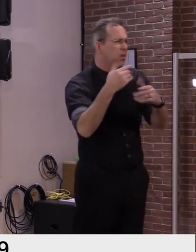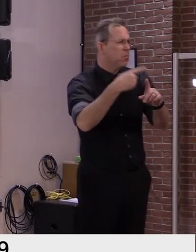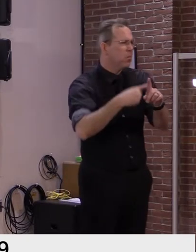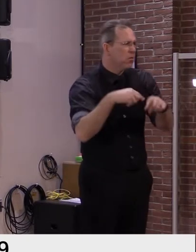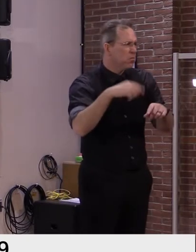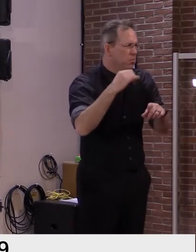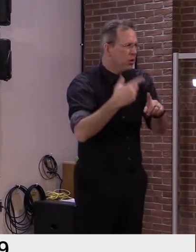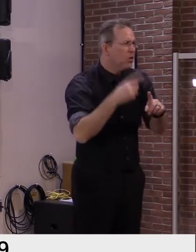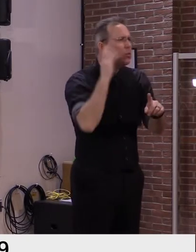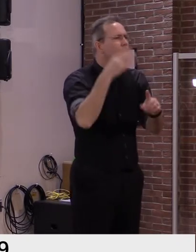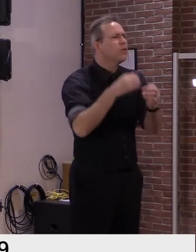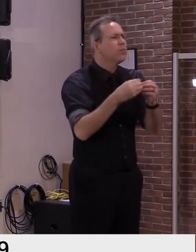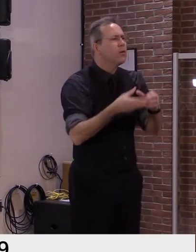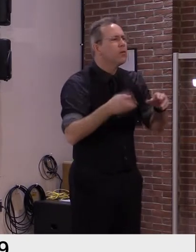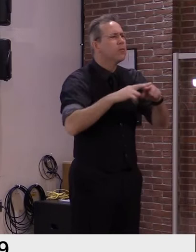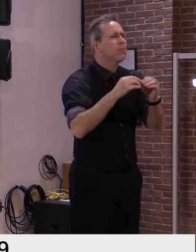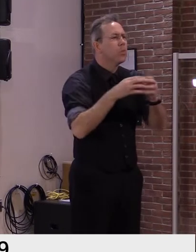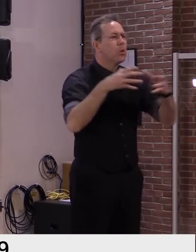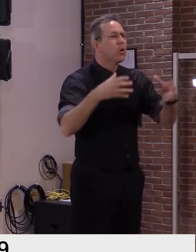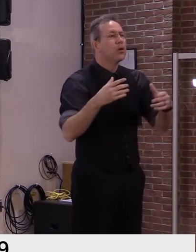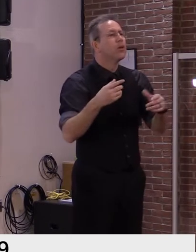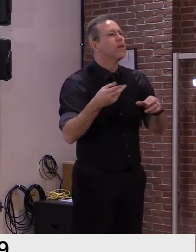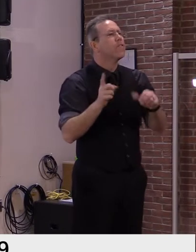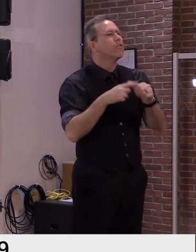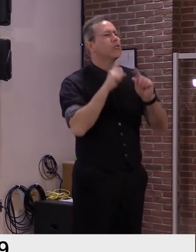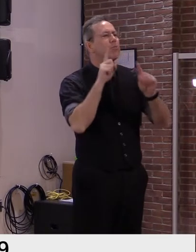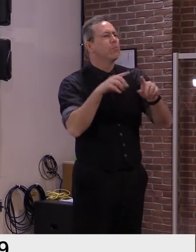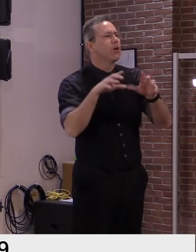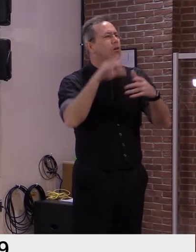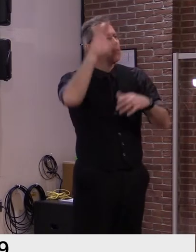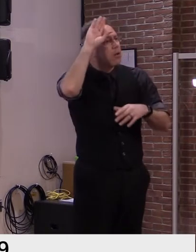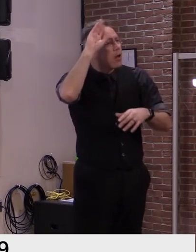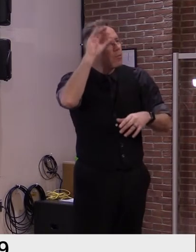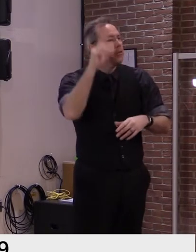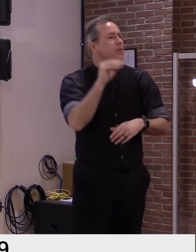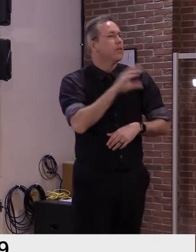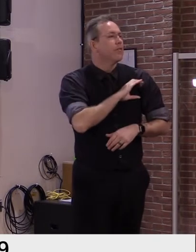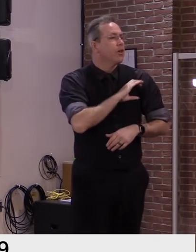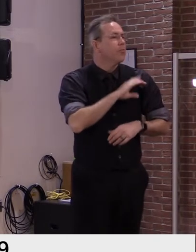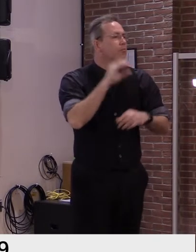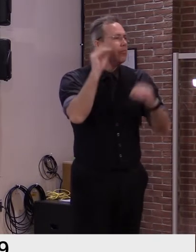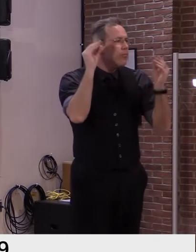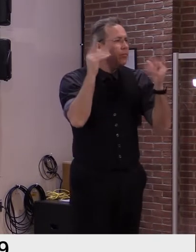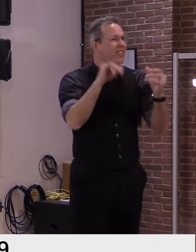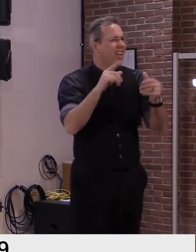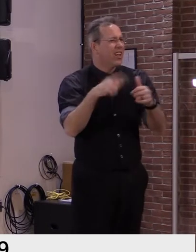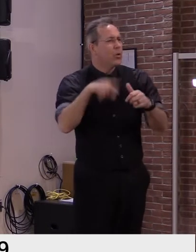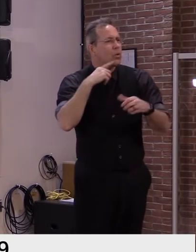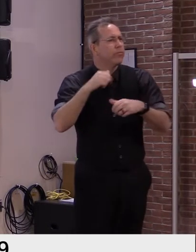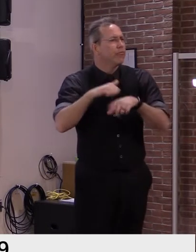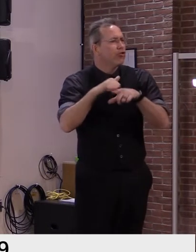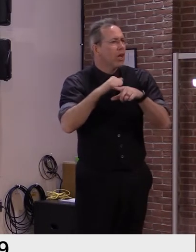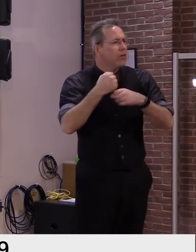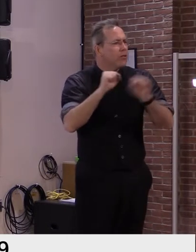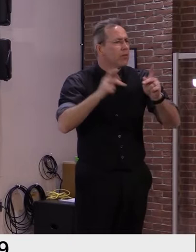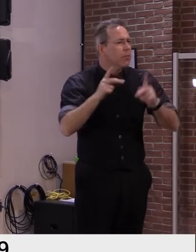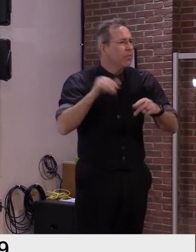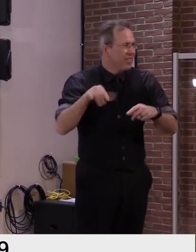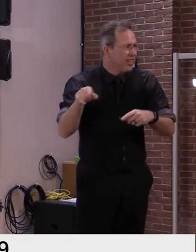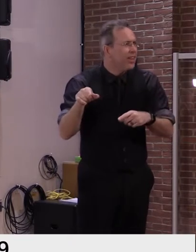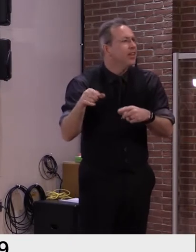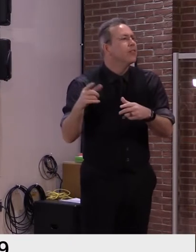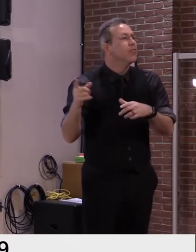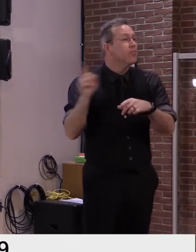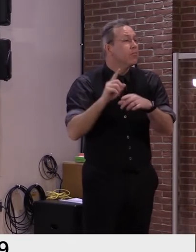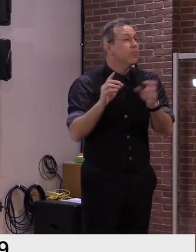to include police staff, such as sergeants, lieutenants, and others, 911 call takers who are needed to